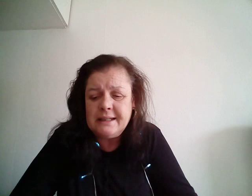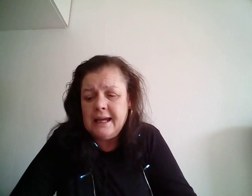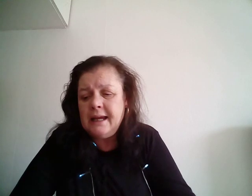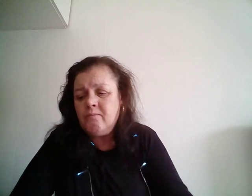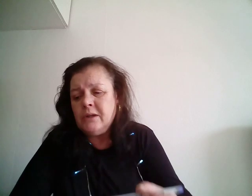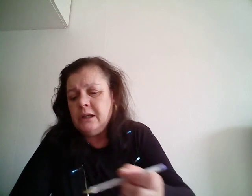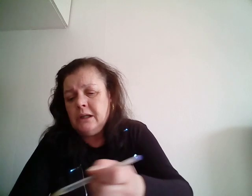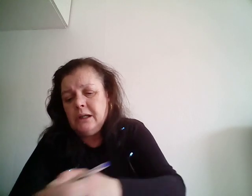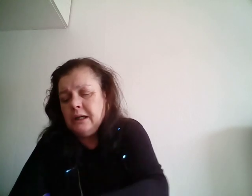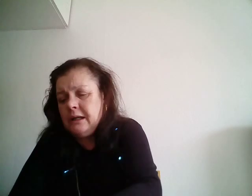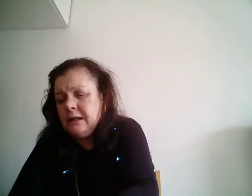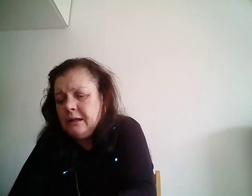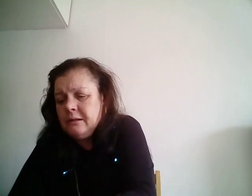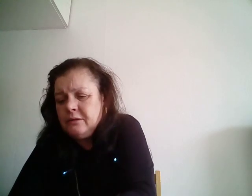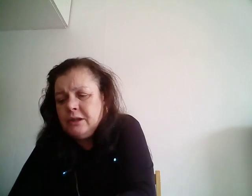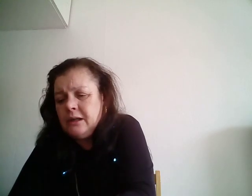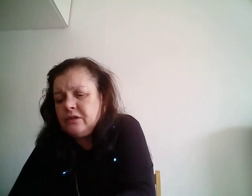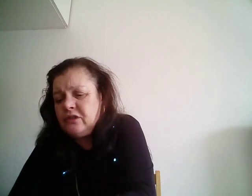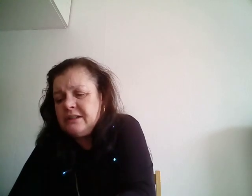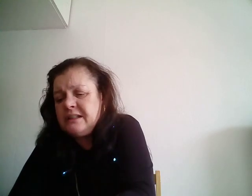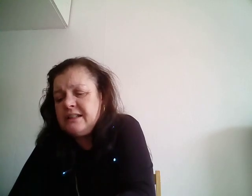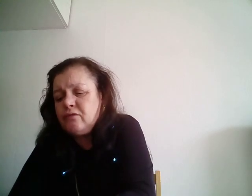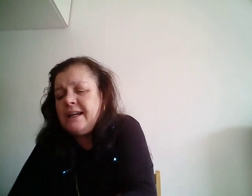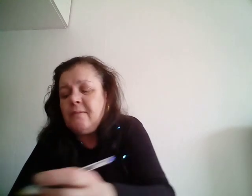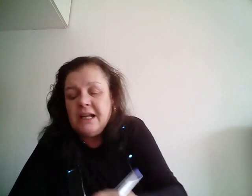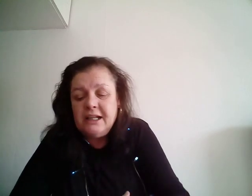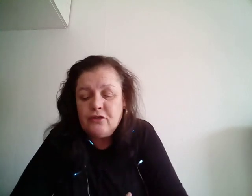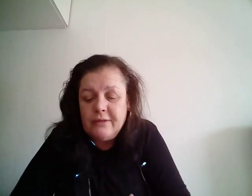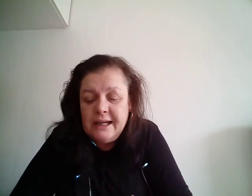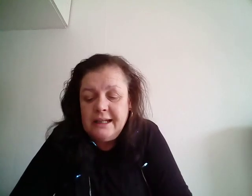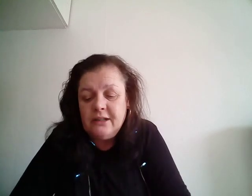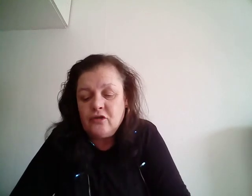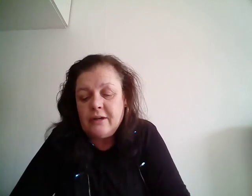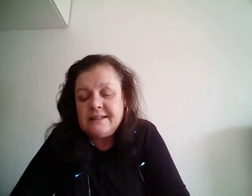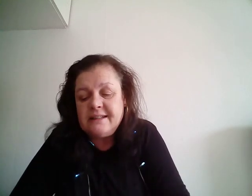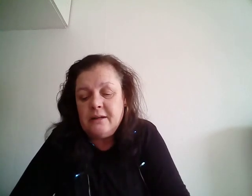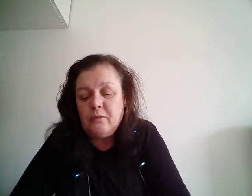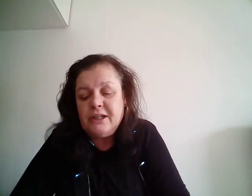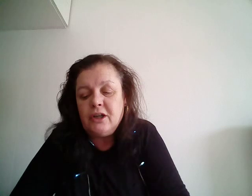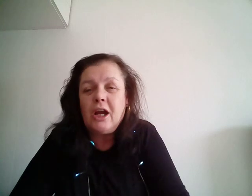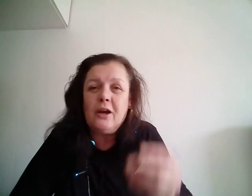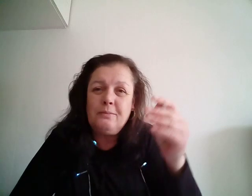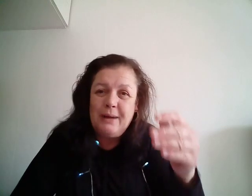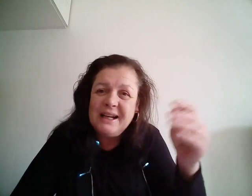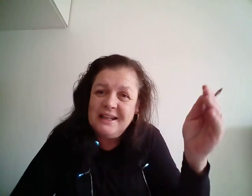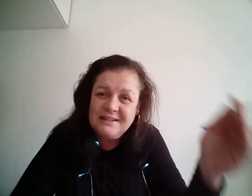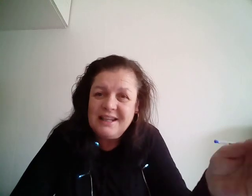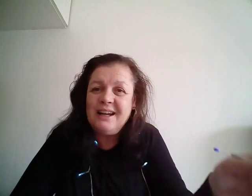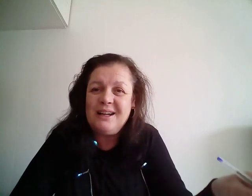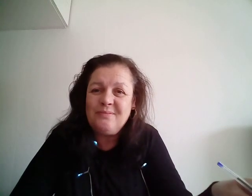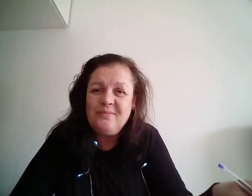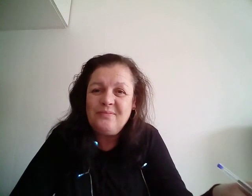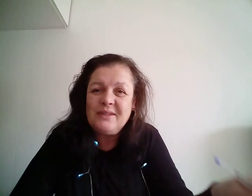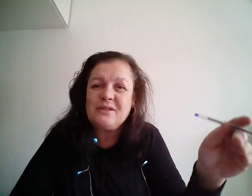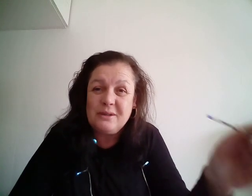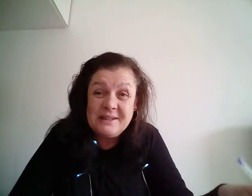okay? You know, just it's really interesting when you go back in time. That's what I'm